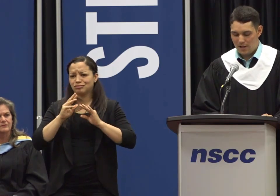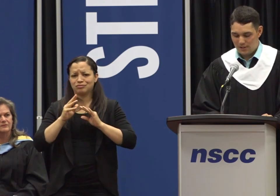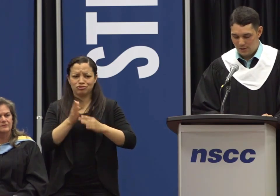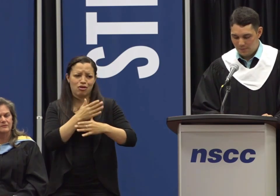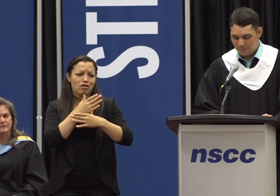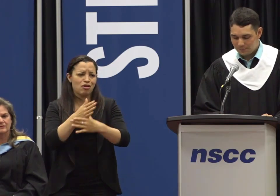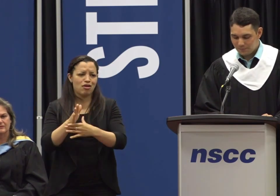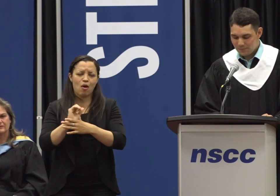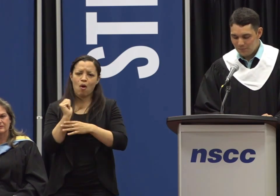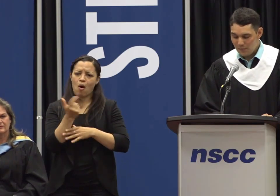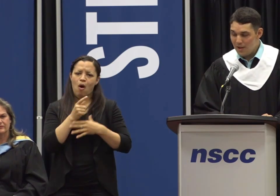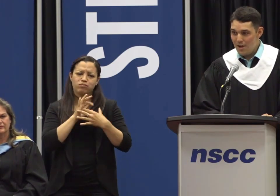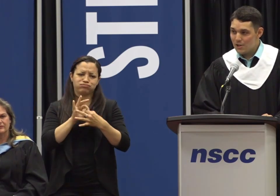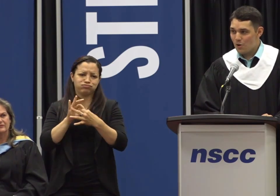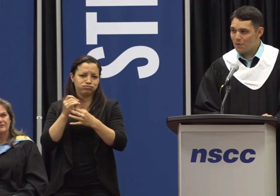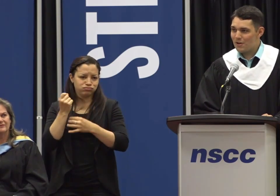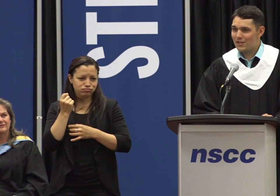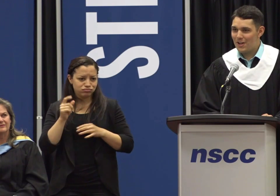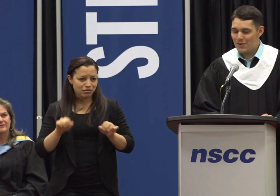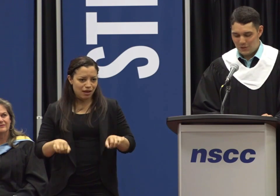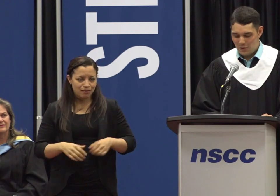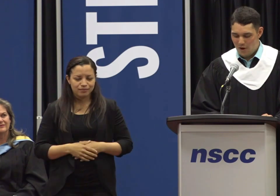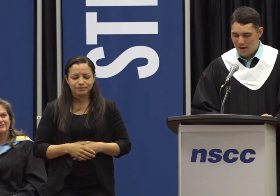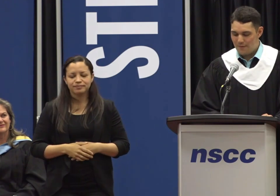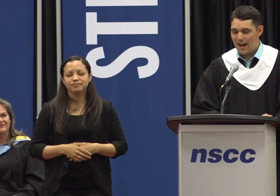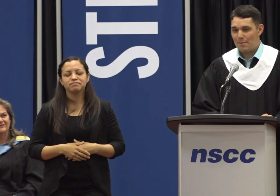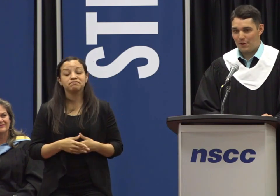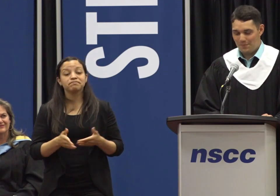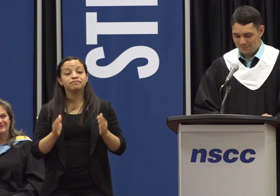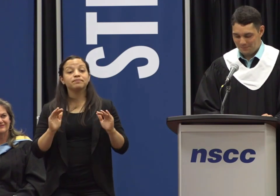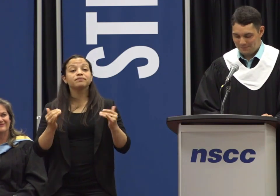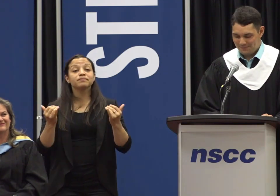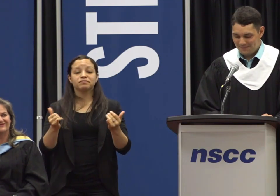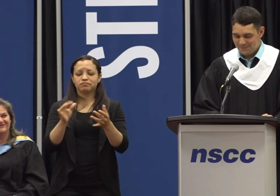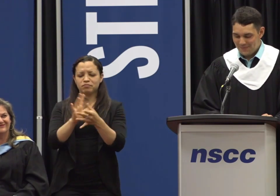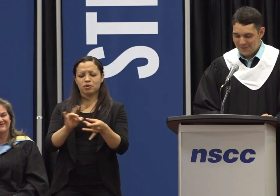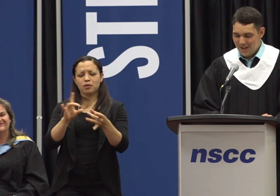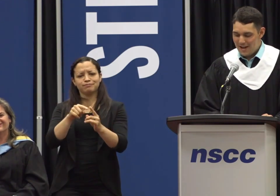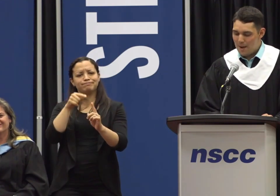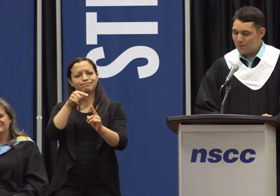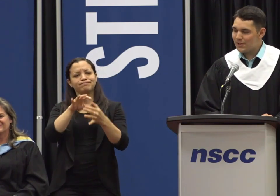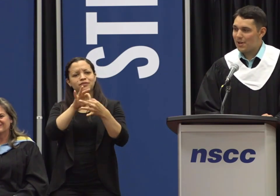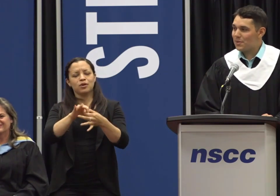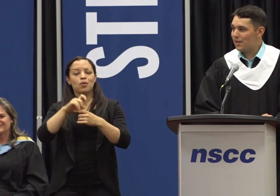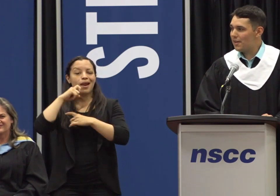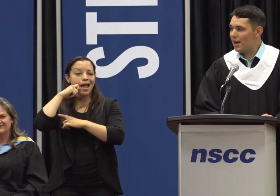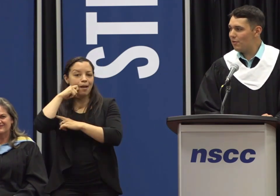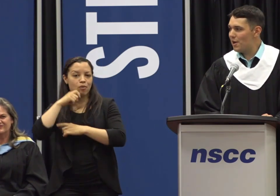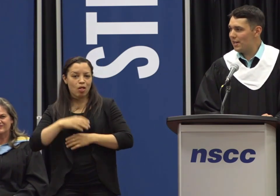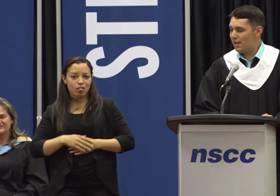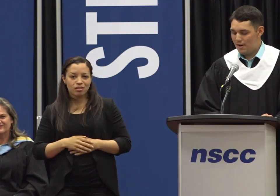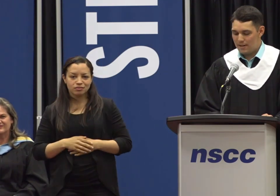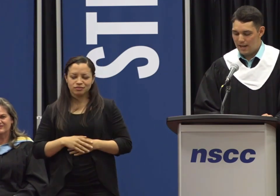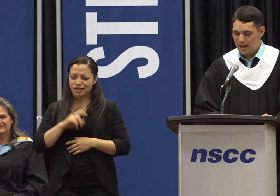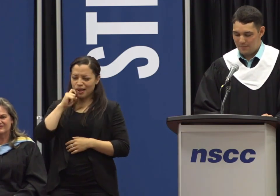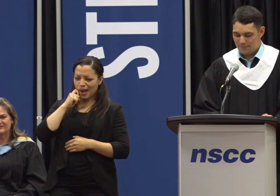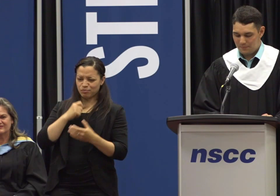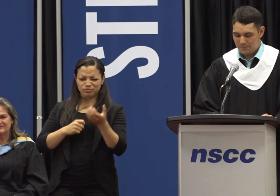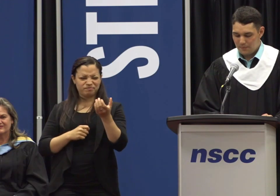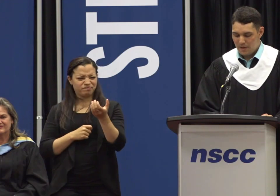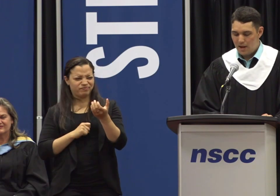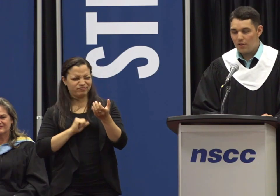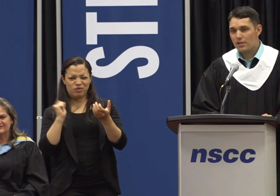everybody can relate to. So I'm going to tell you the story of an apple. An apple is something that everybody here has